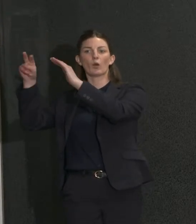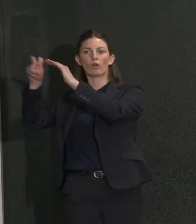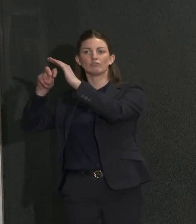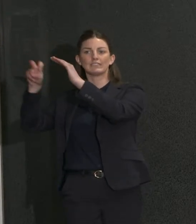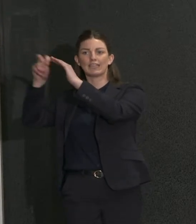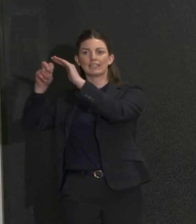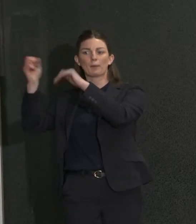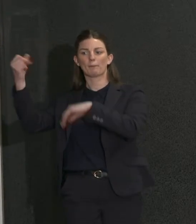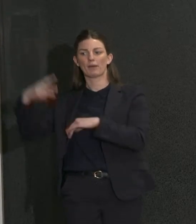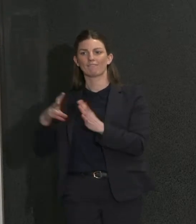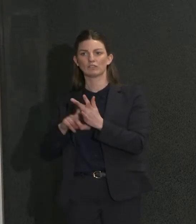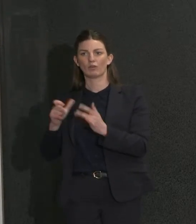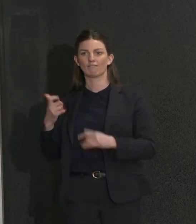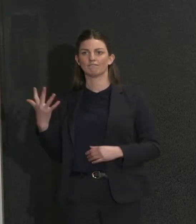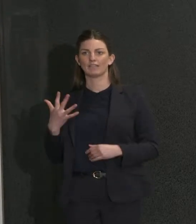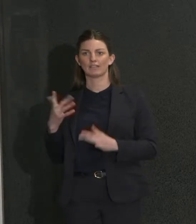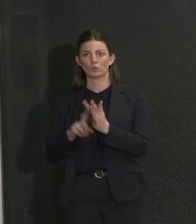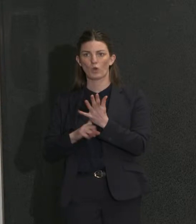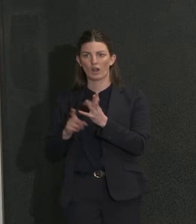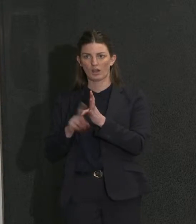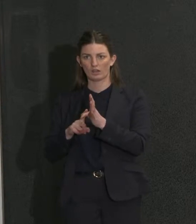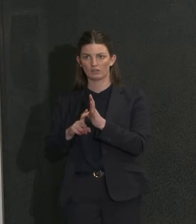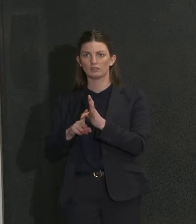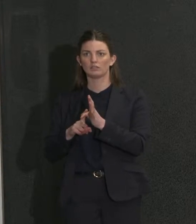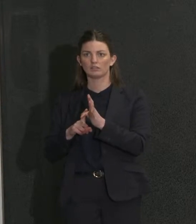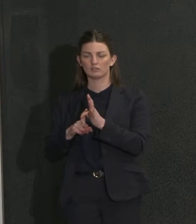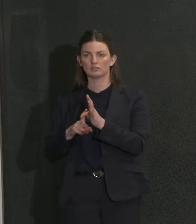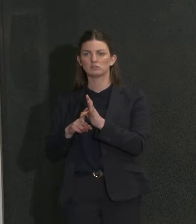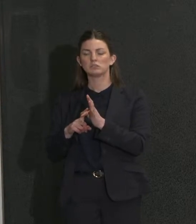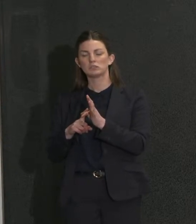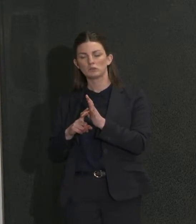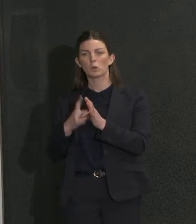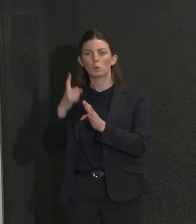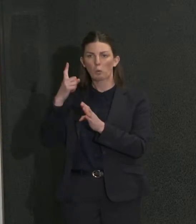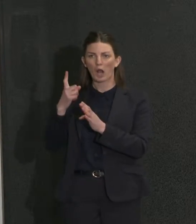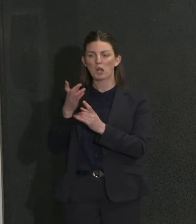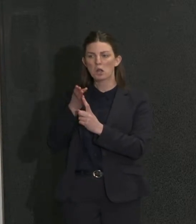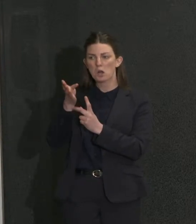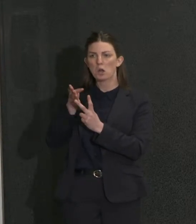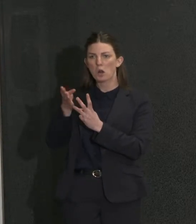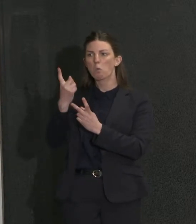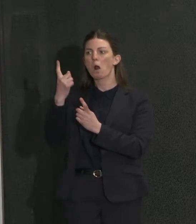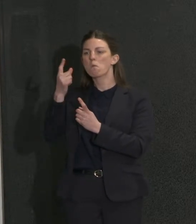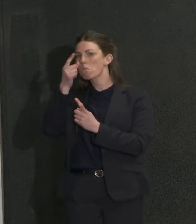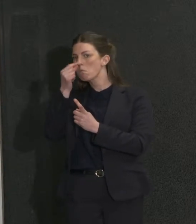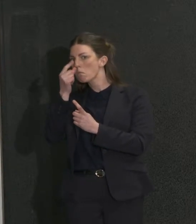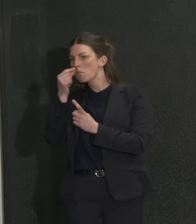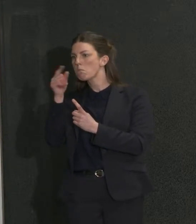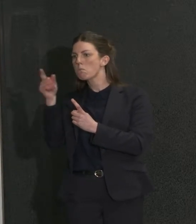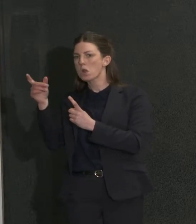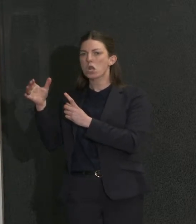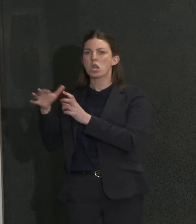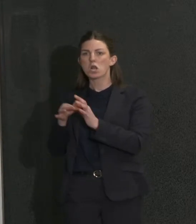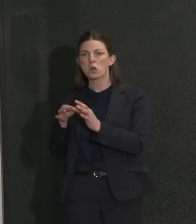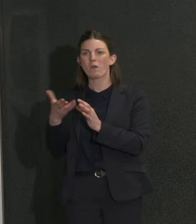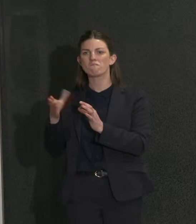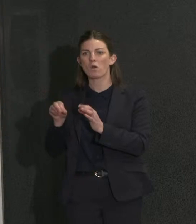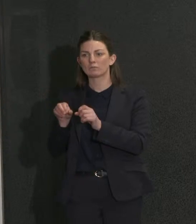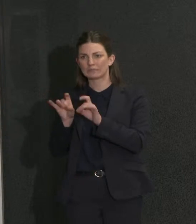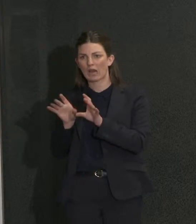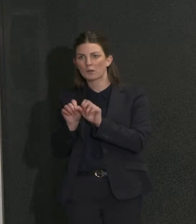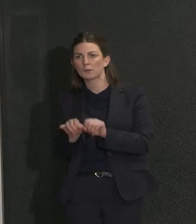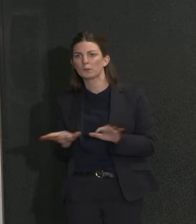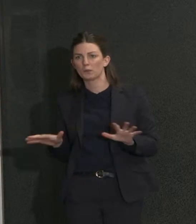of July. Now, this is only one of a number of possible leads. I don't wish to infer anything else around it, but it is a lead that we're continuing to